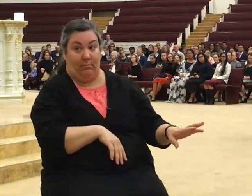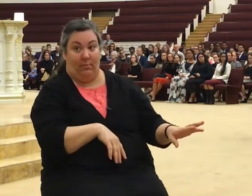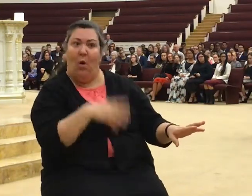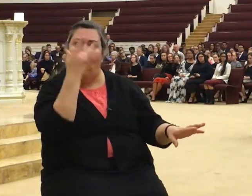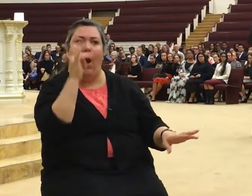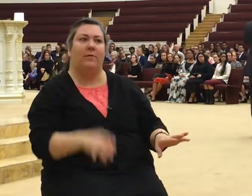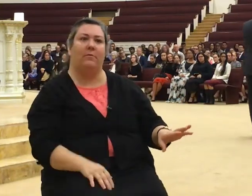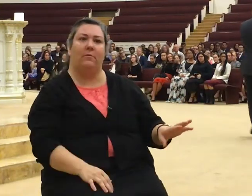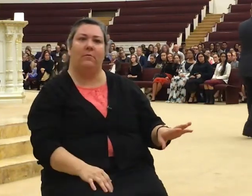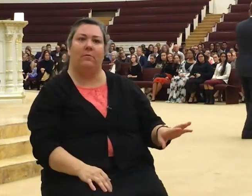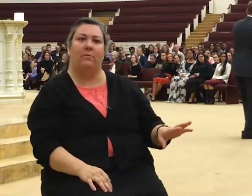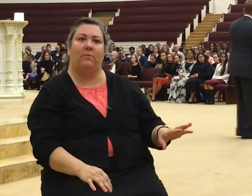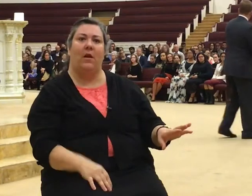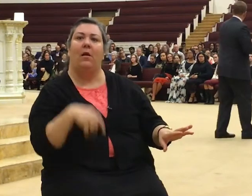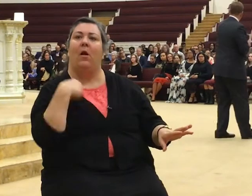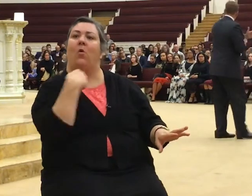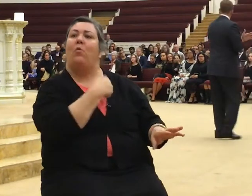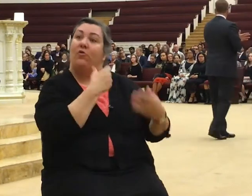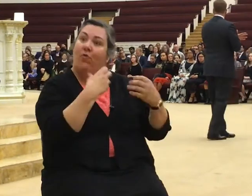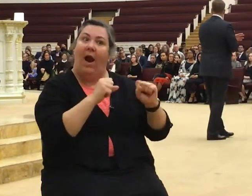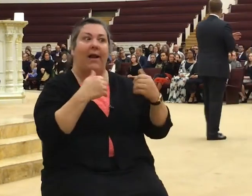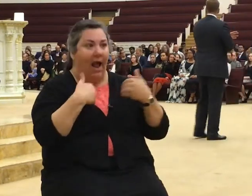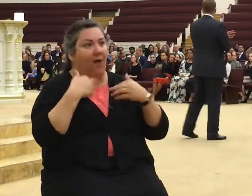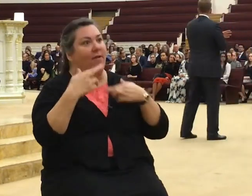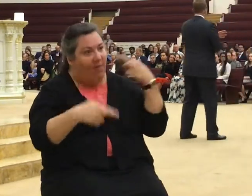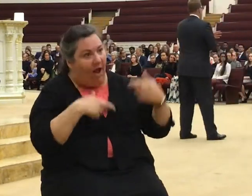Why? Because we're trying to have revival here.